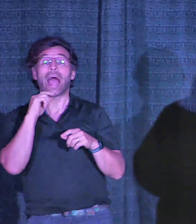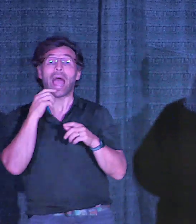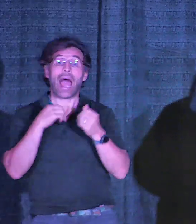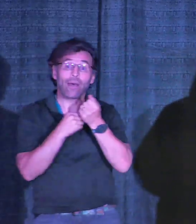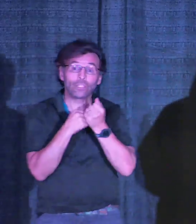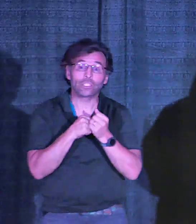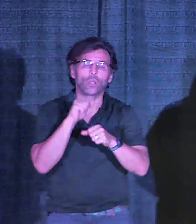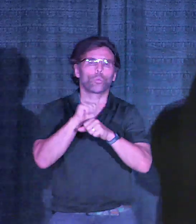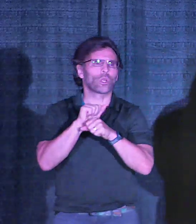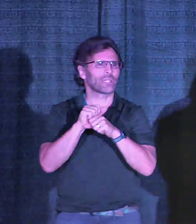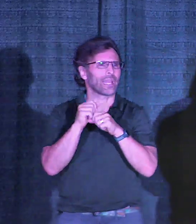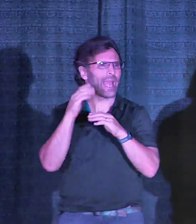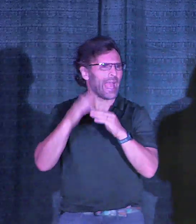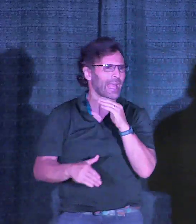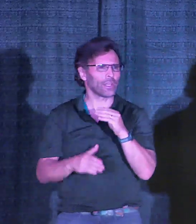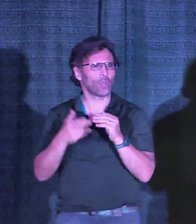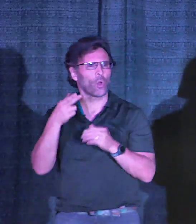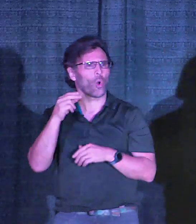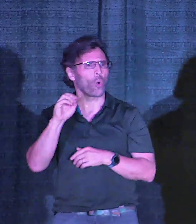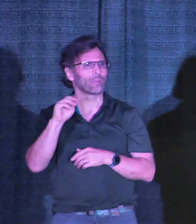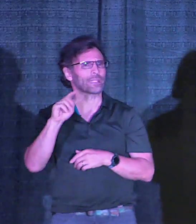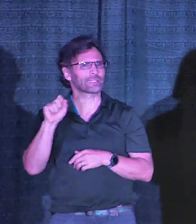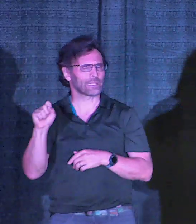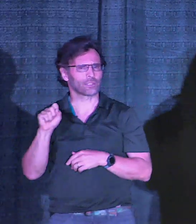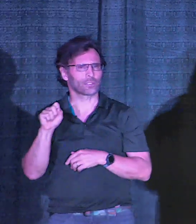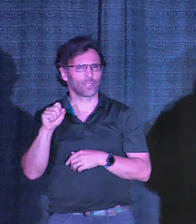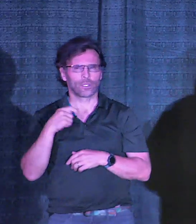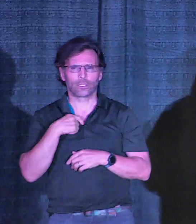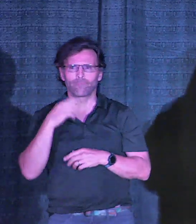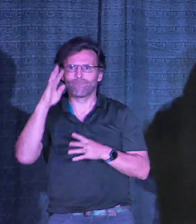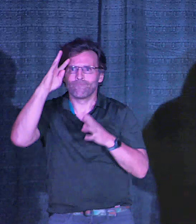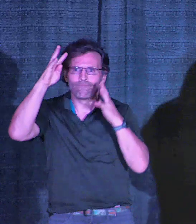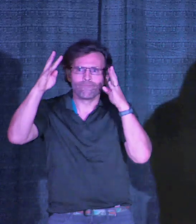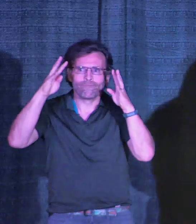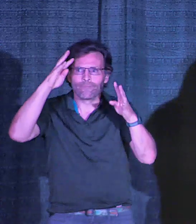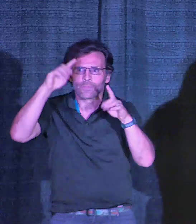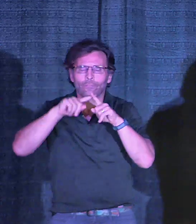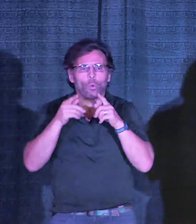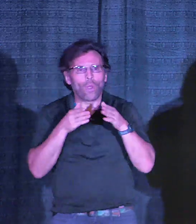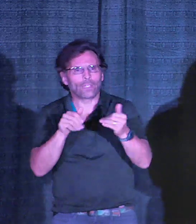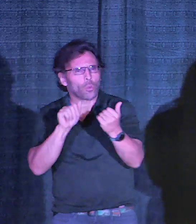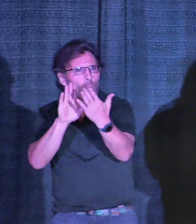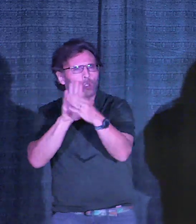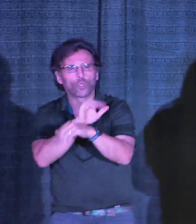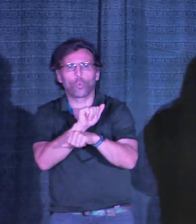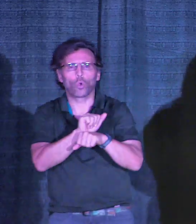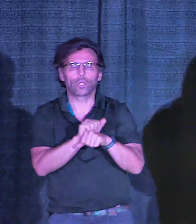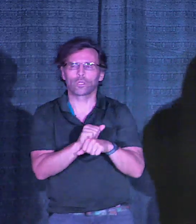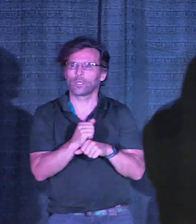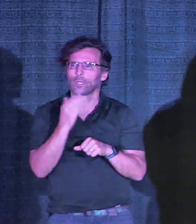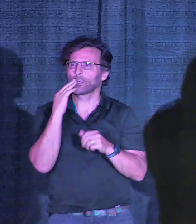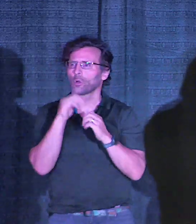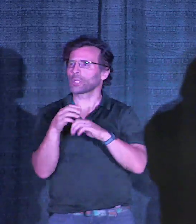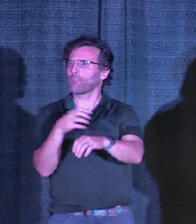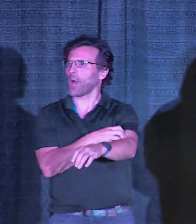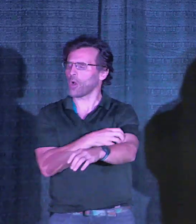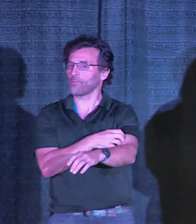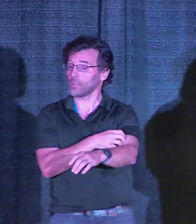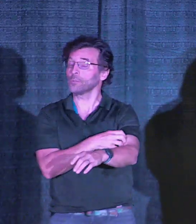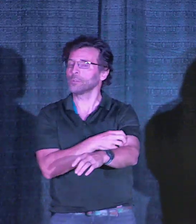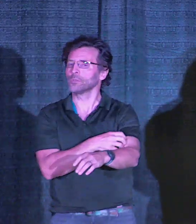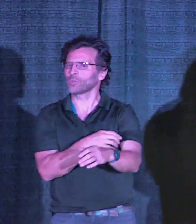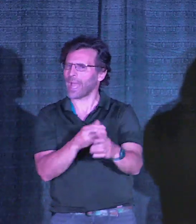homelessness. Tamara brings an entrepreneurial mindset to all aspects of her work and knows the power of asking powerful